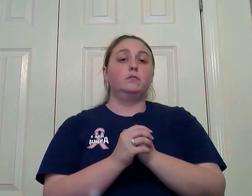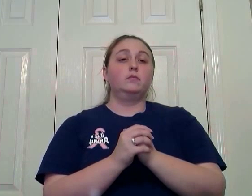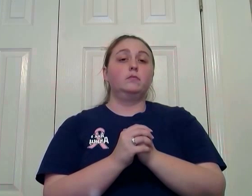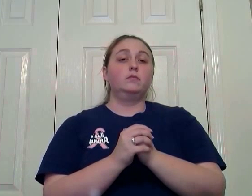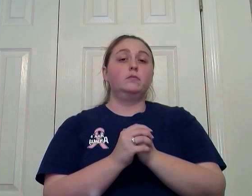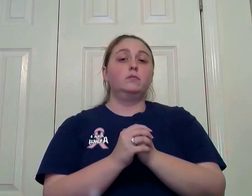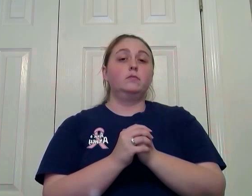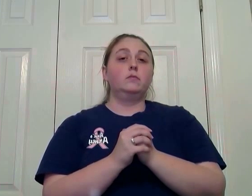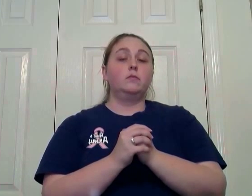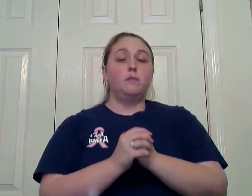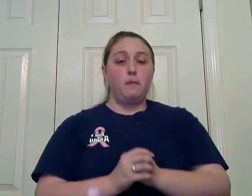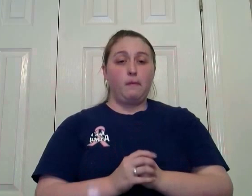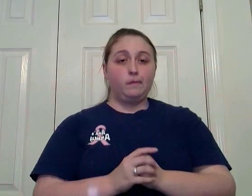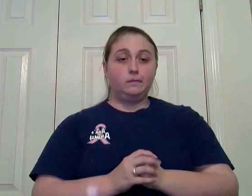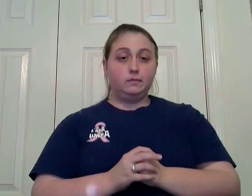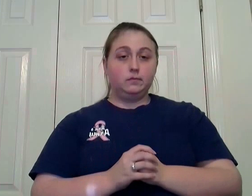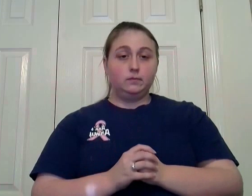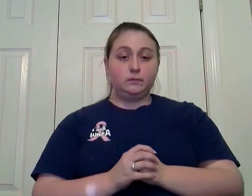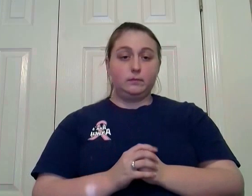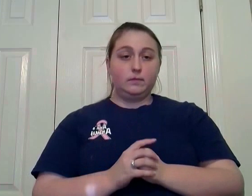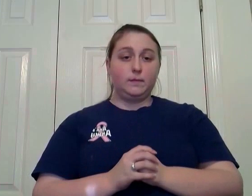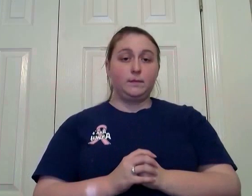I can only get within 35 degrees of the prevailing wind.